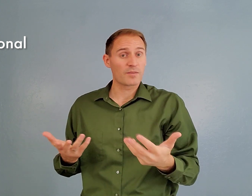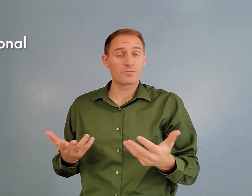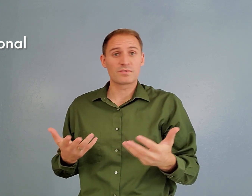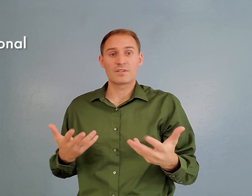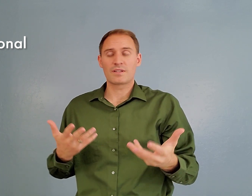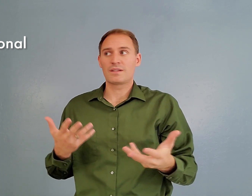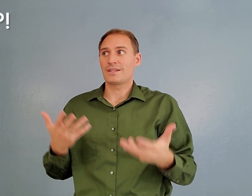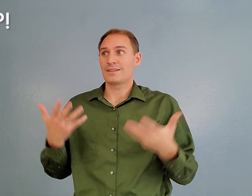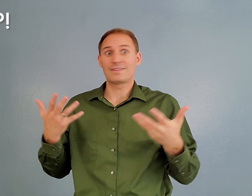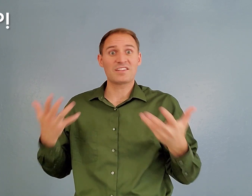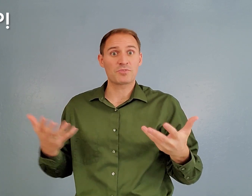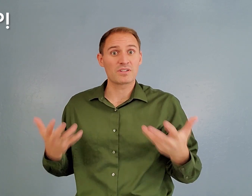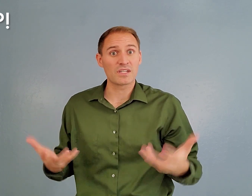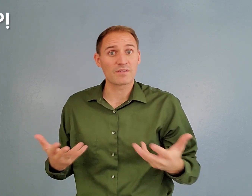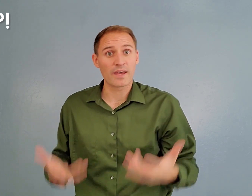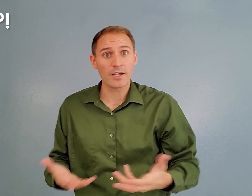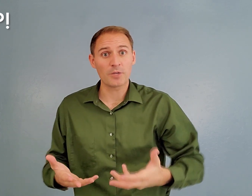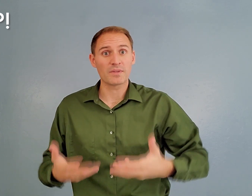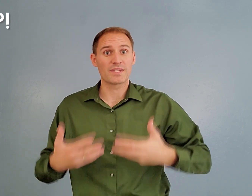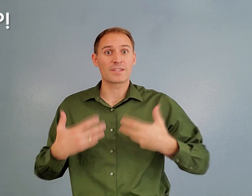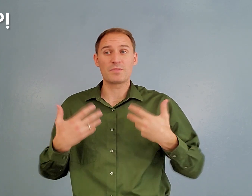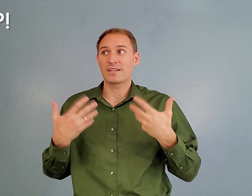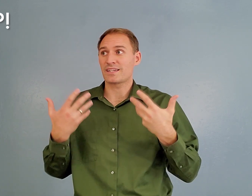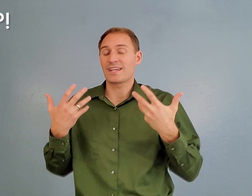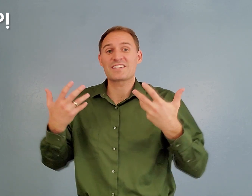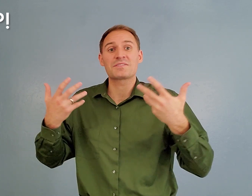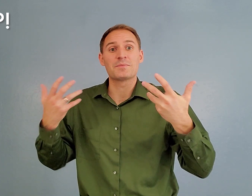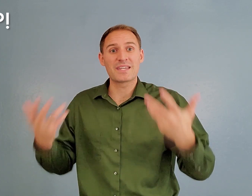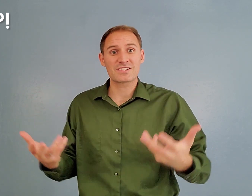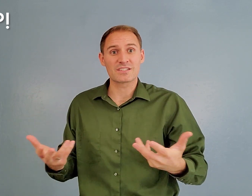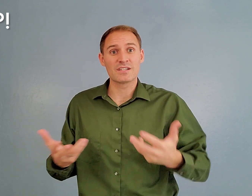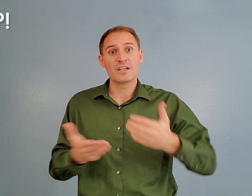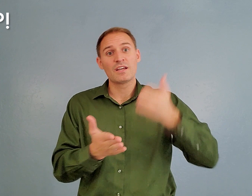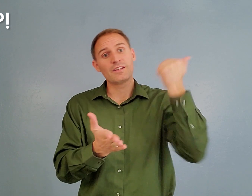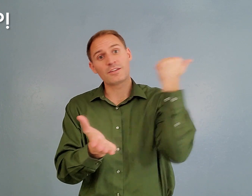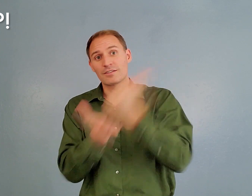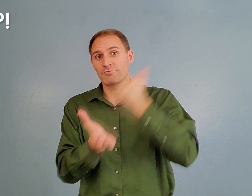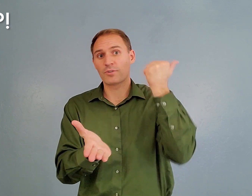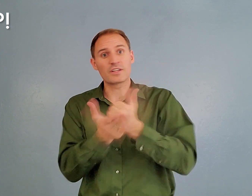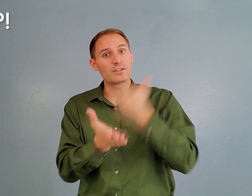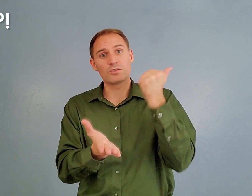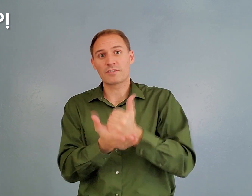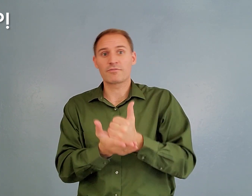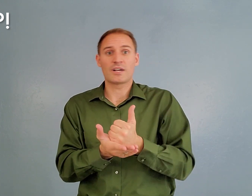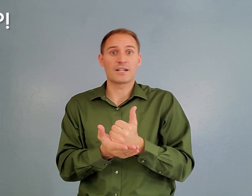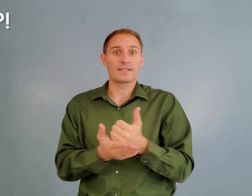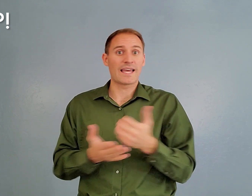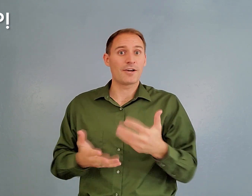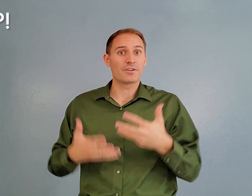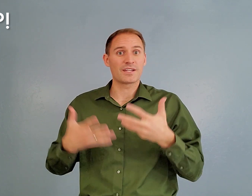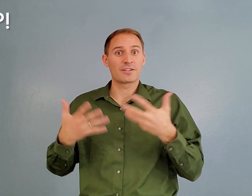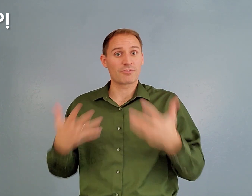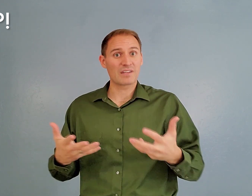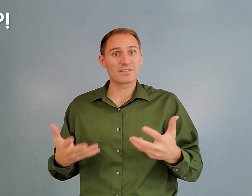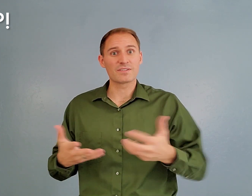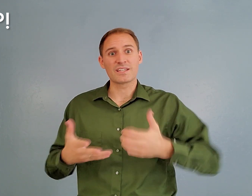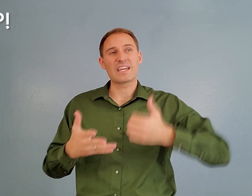I'm in desperate need of help, and it could be like an exclamation, you can really do it loud and aggressively and